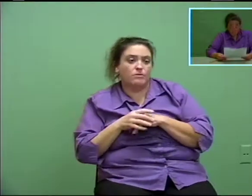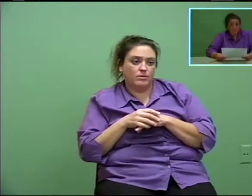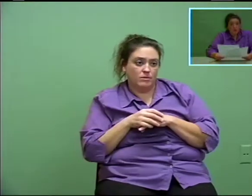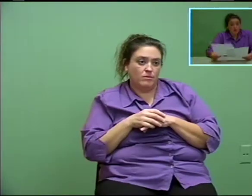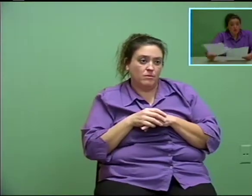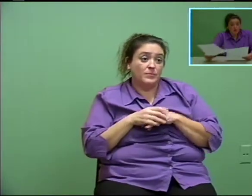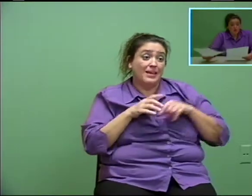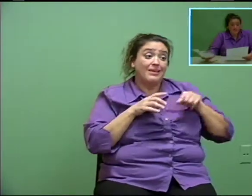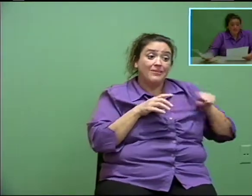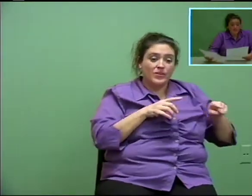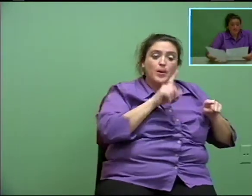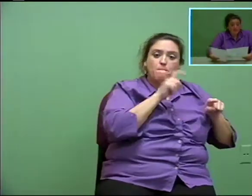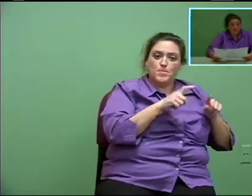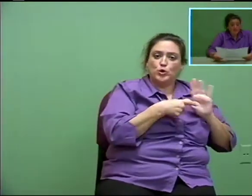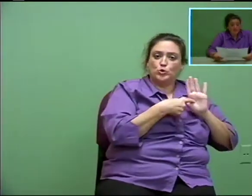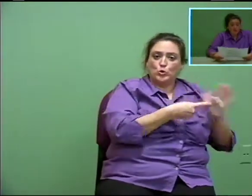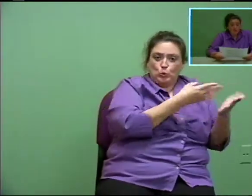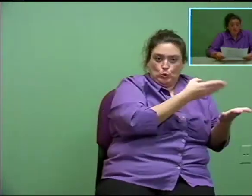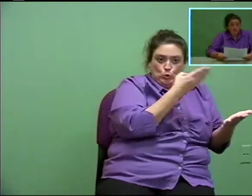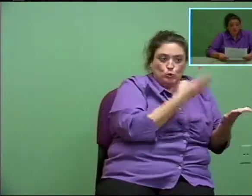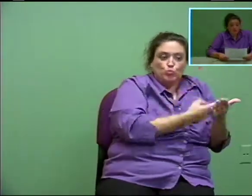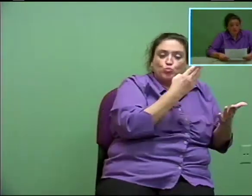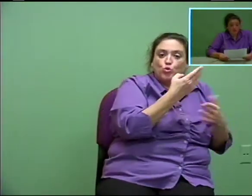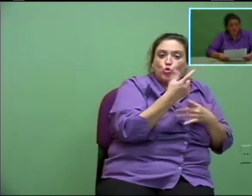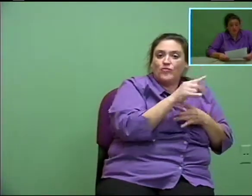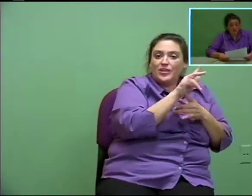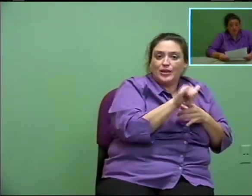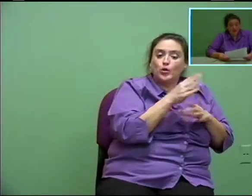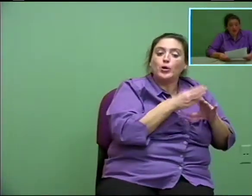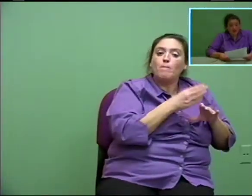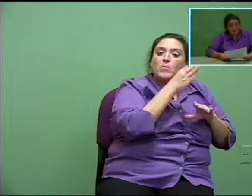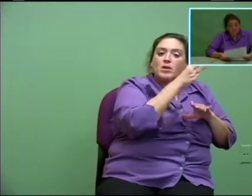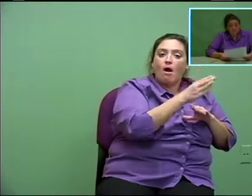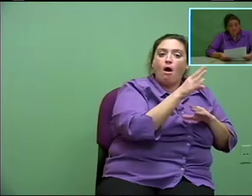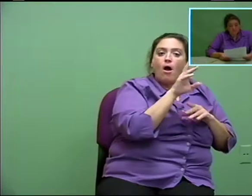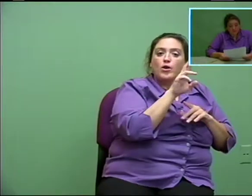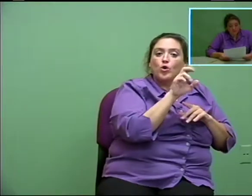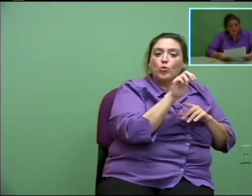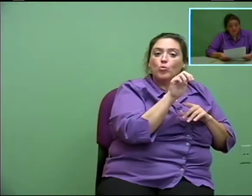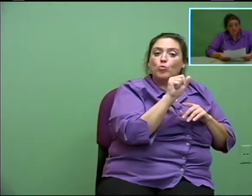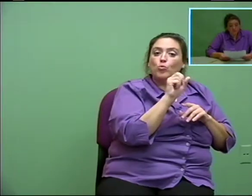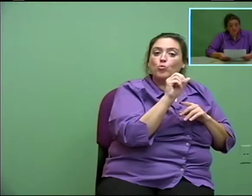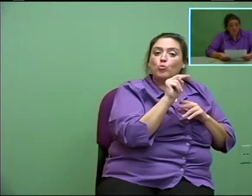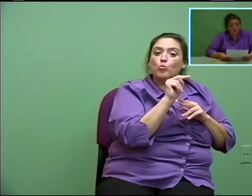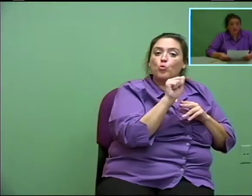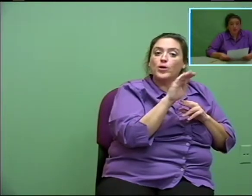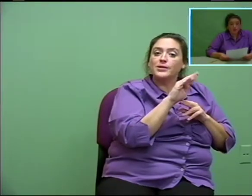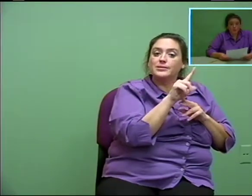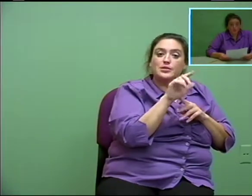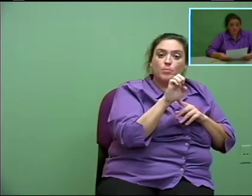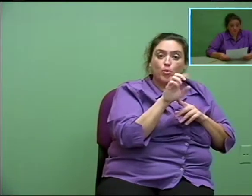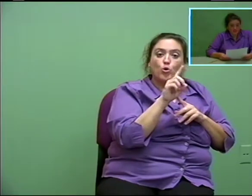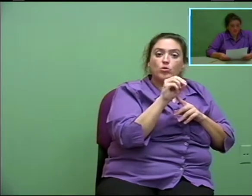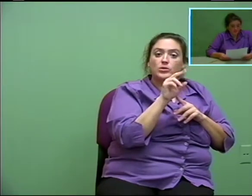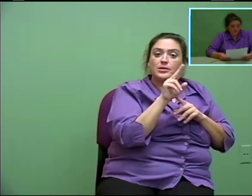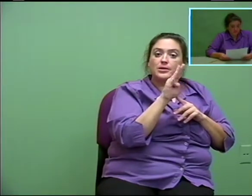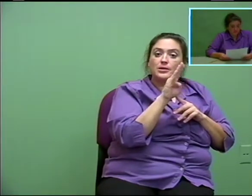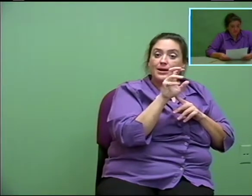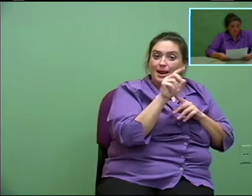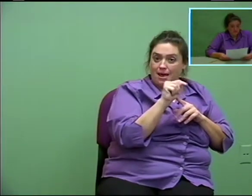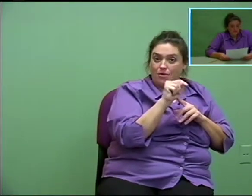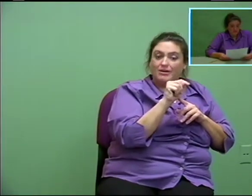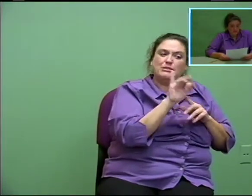doubt. Whenever I tell you the people must prove something, I mean that they must prove it beyond a reasonable